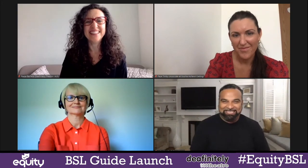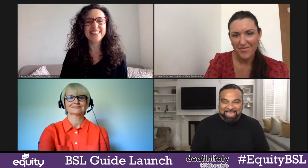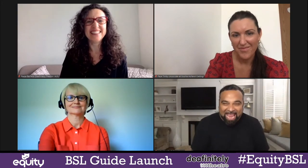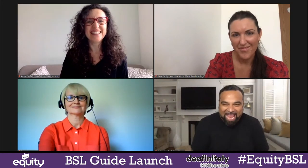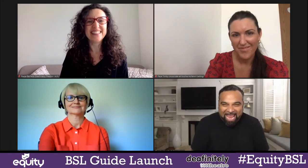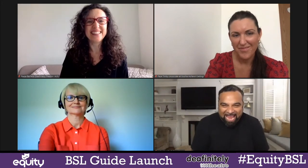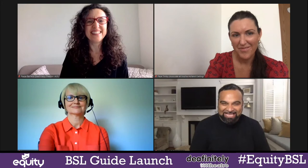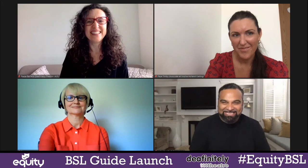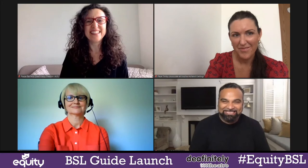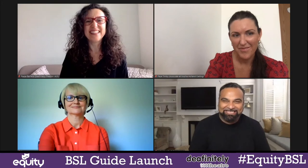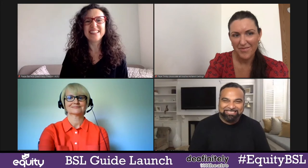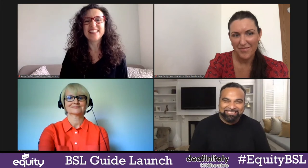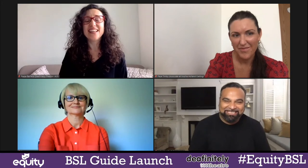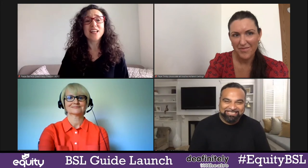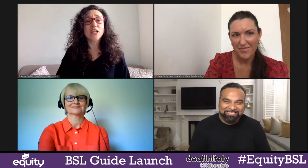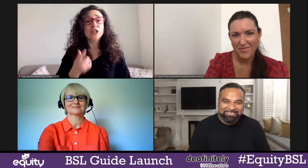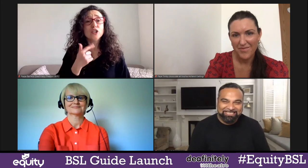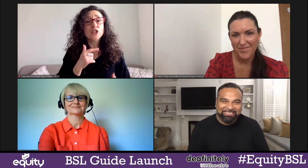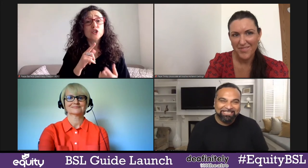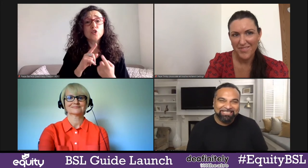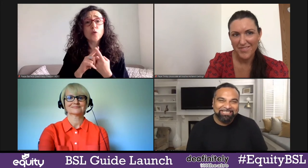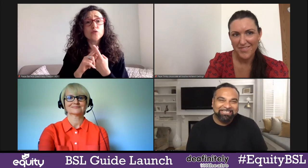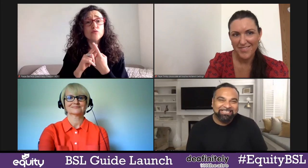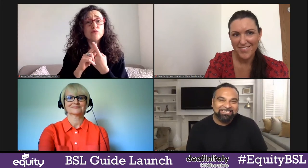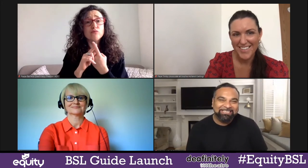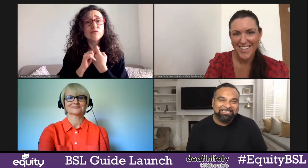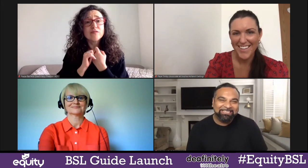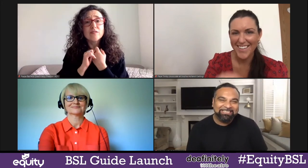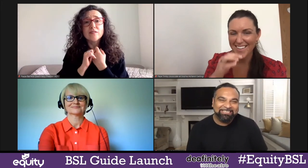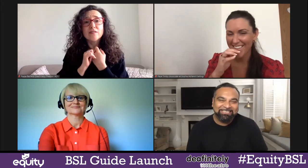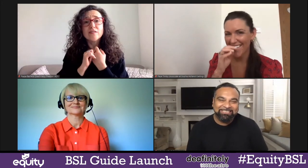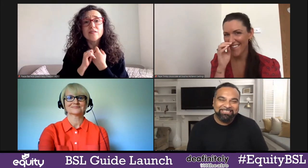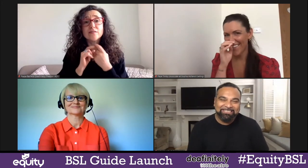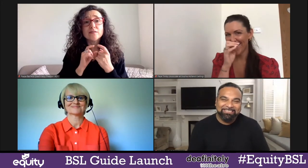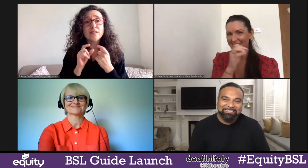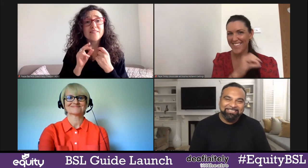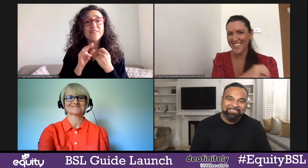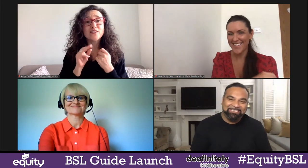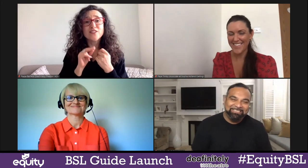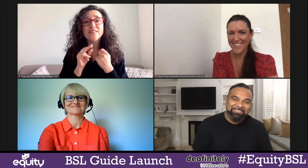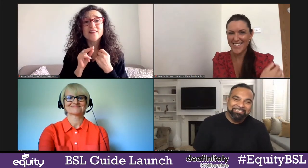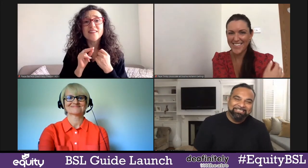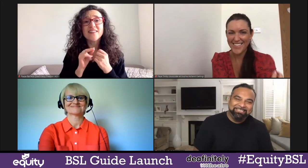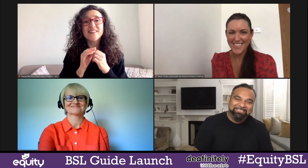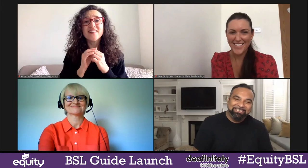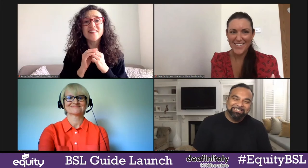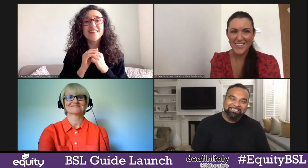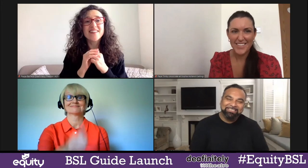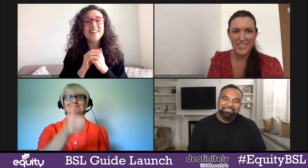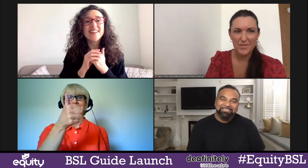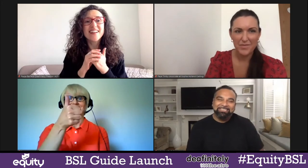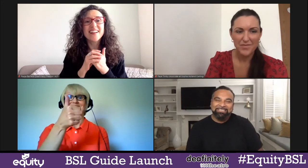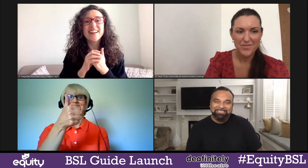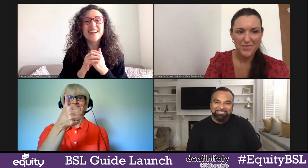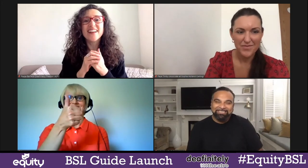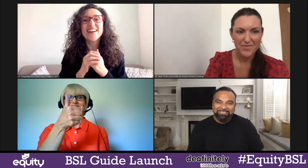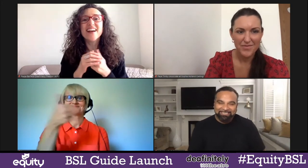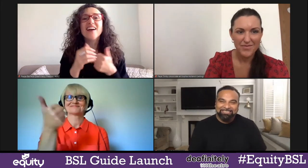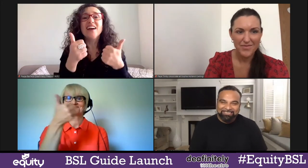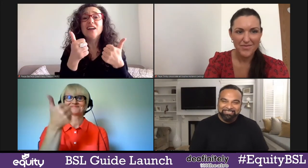Yes, I signed a few words and she's taking ages to oversay all that. not at all. Finished. Thank you, Susan,